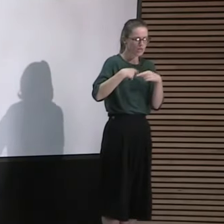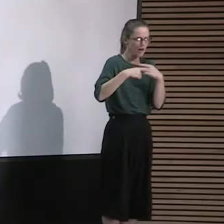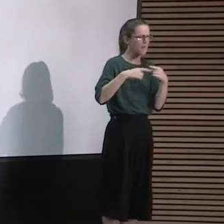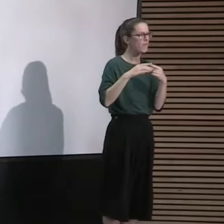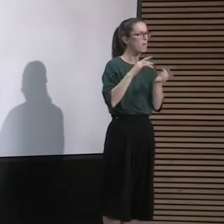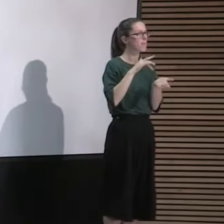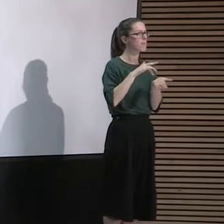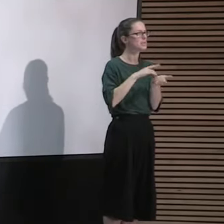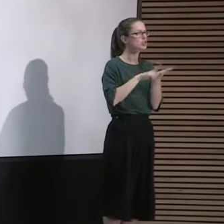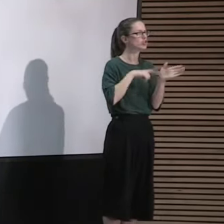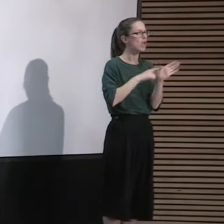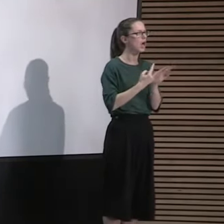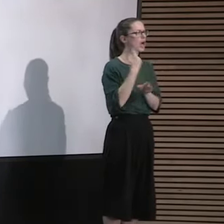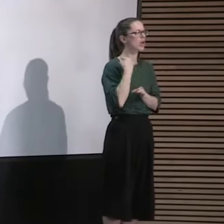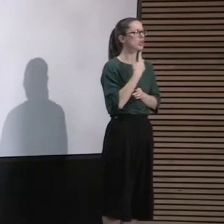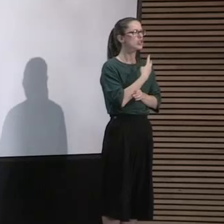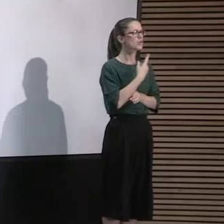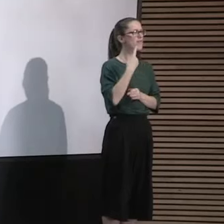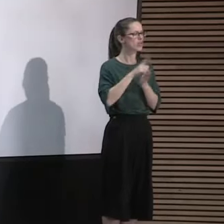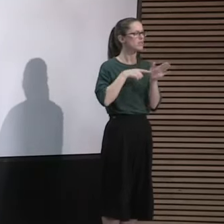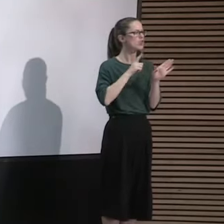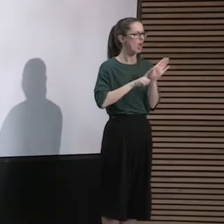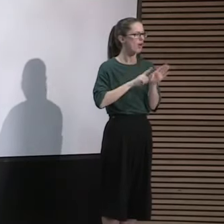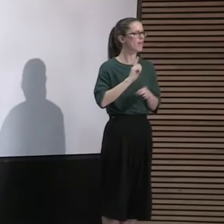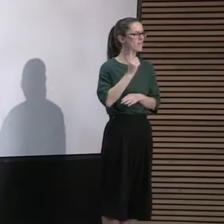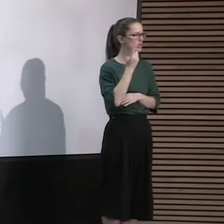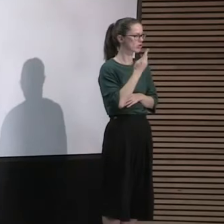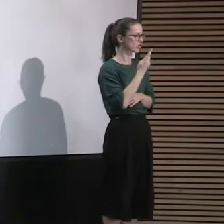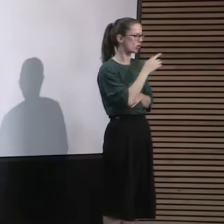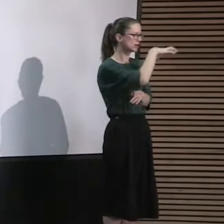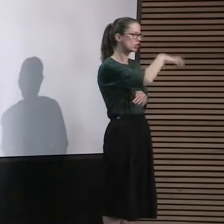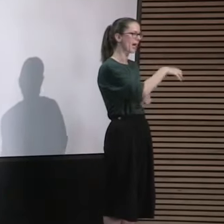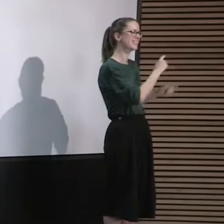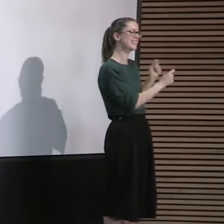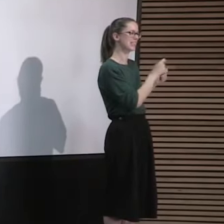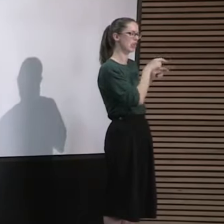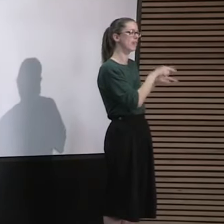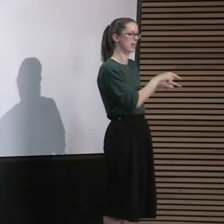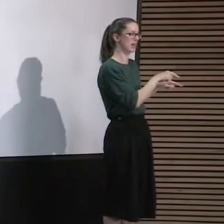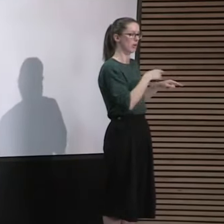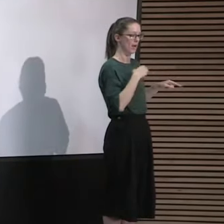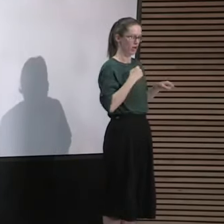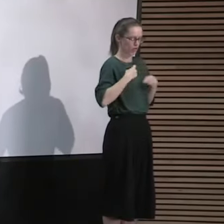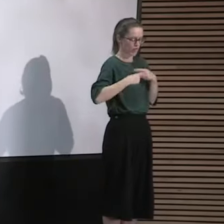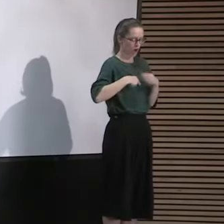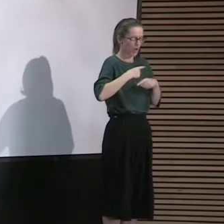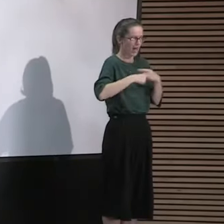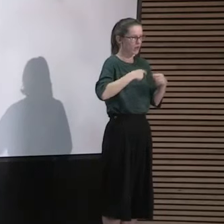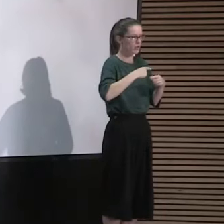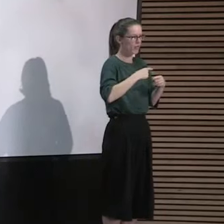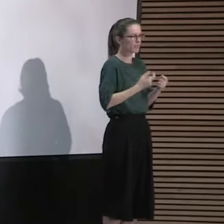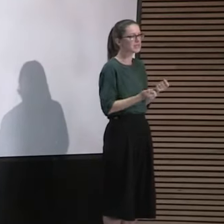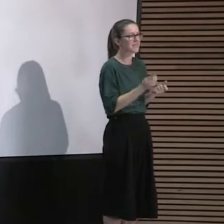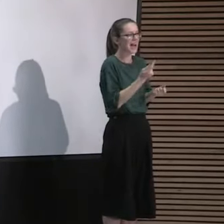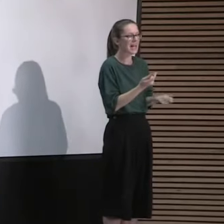mid-July, I think it was, 21st of July, the first one on site at this particular facility. We did have the rollout of surveillance